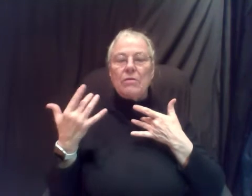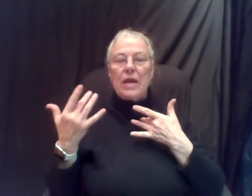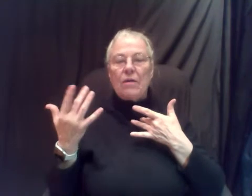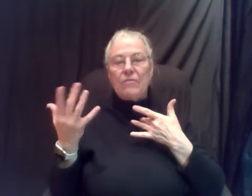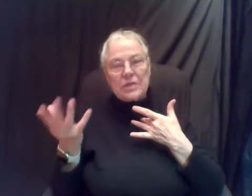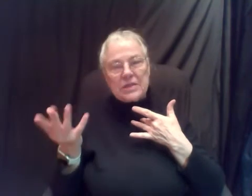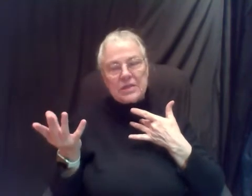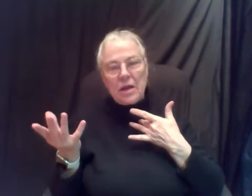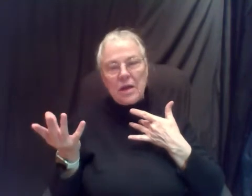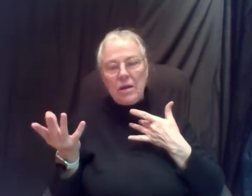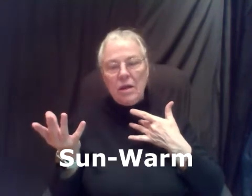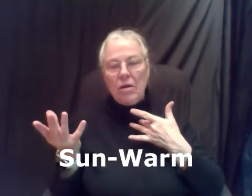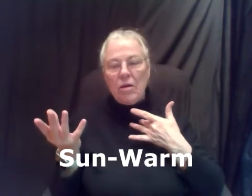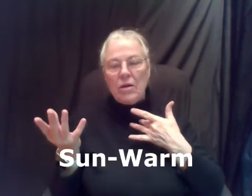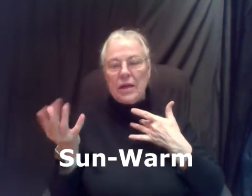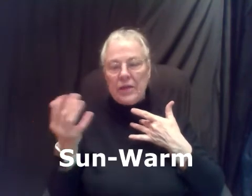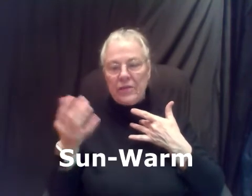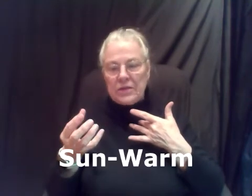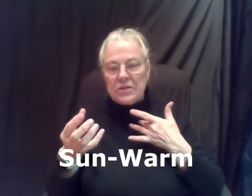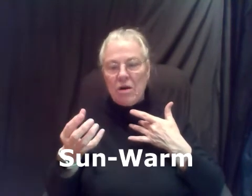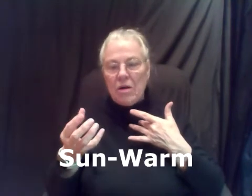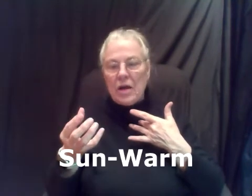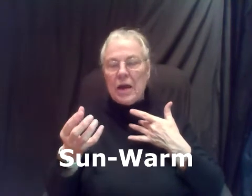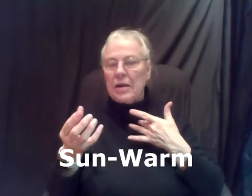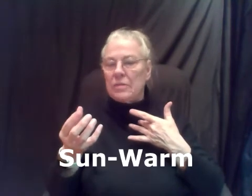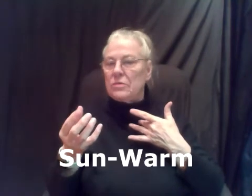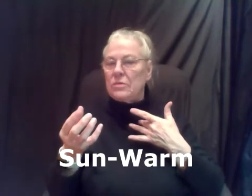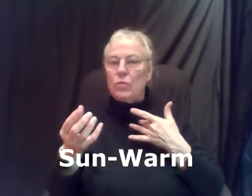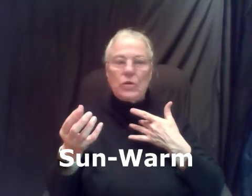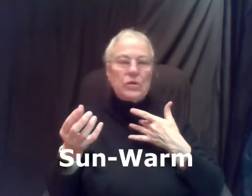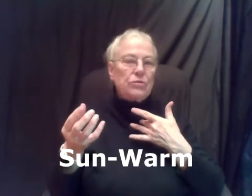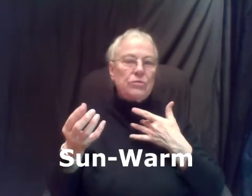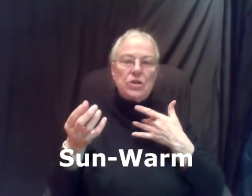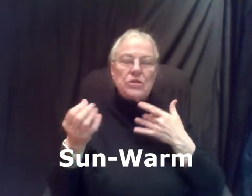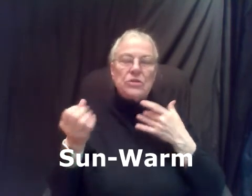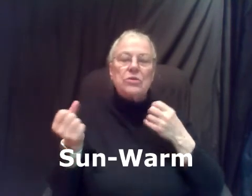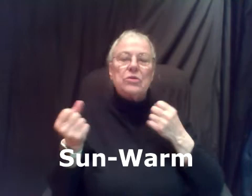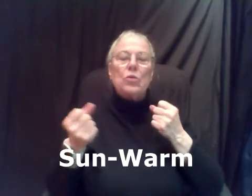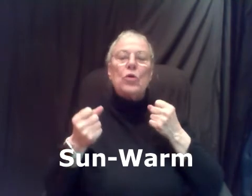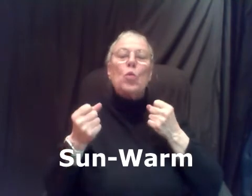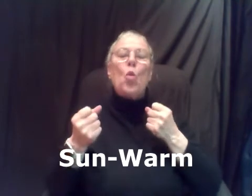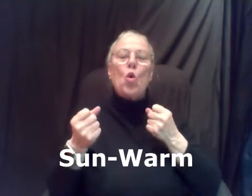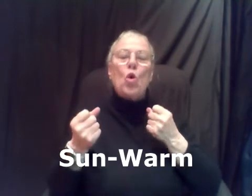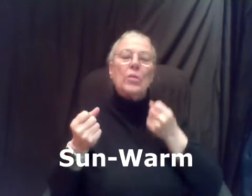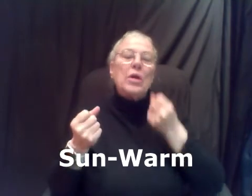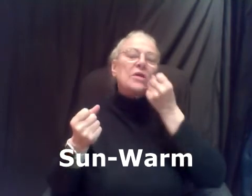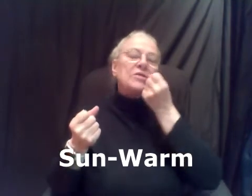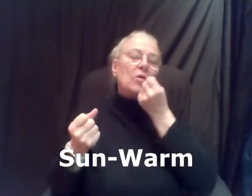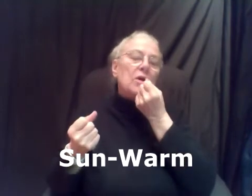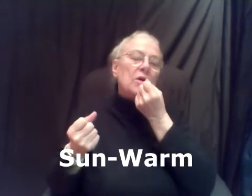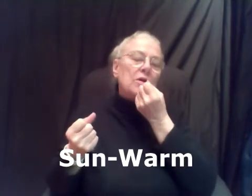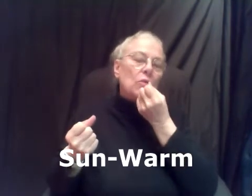Now, for sun, in this song, would do just the word warm. So it's